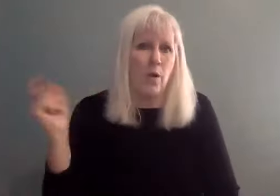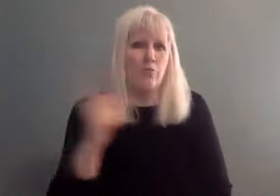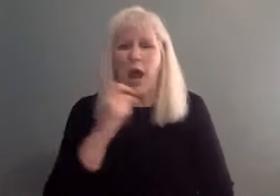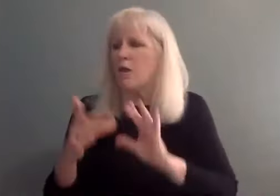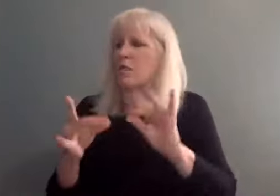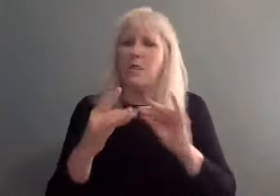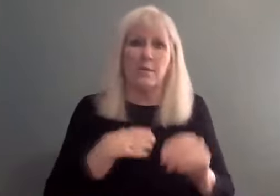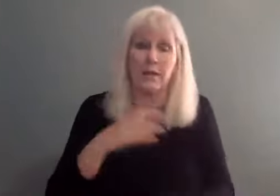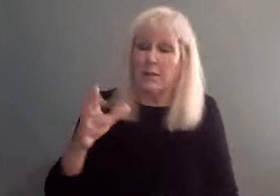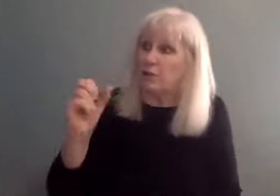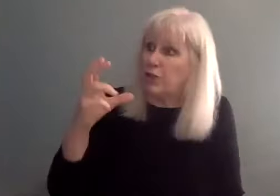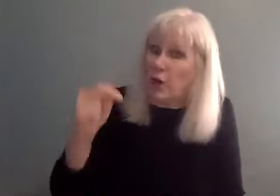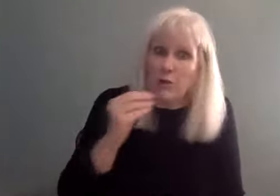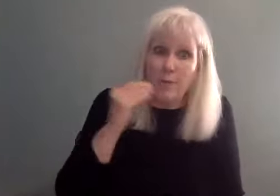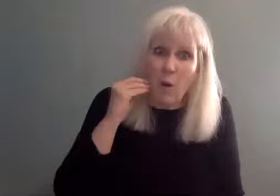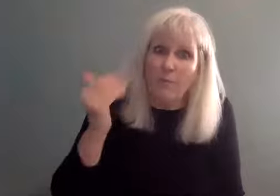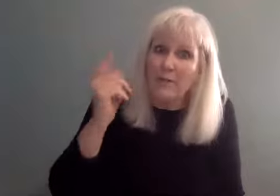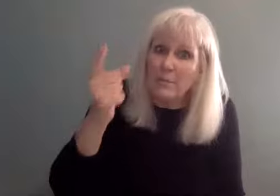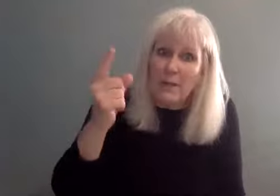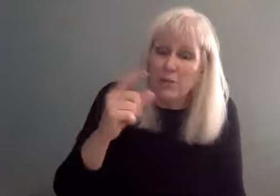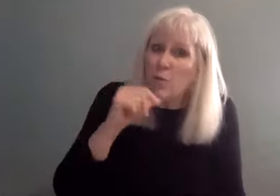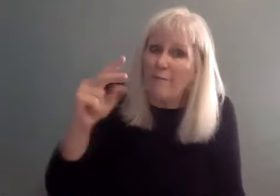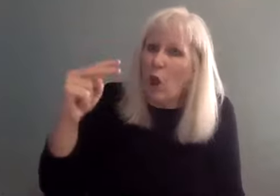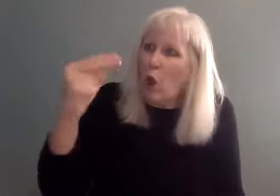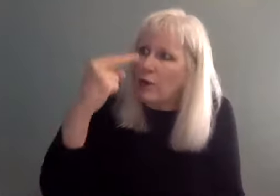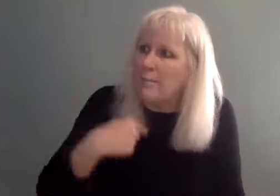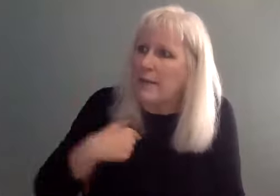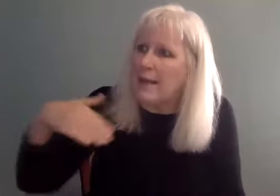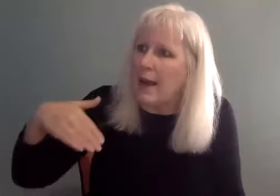Sharon, you've been home 15 minutes and you haven't made eye contact yet.